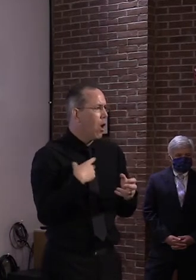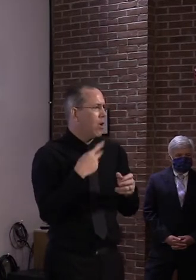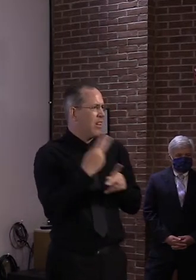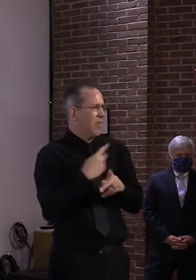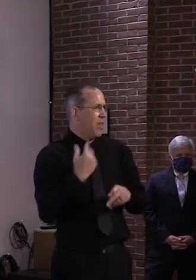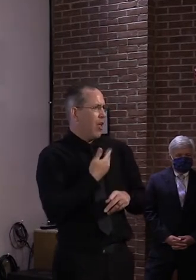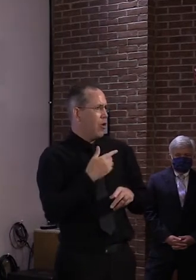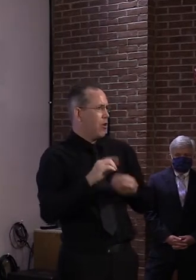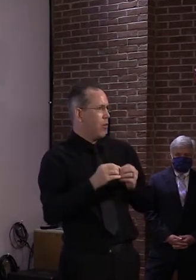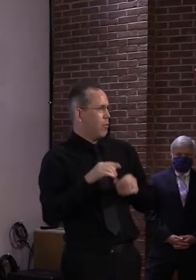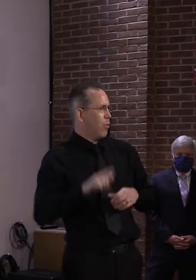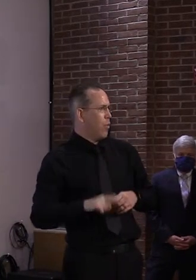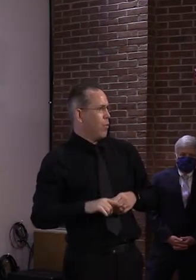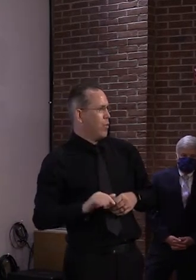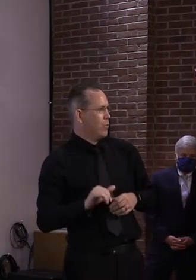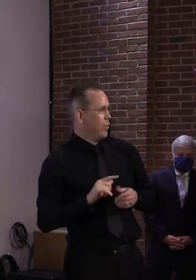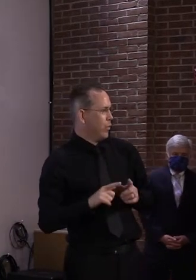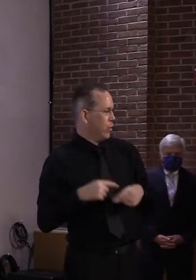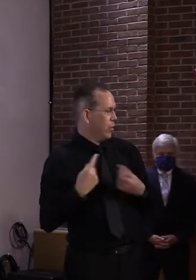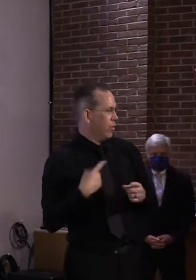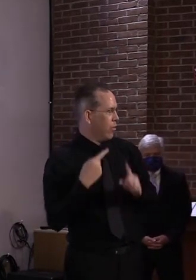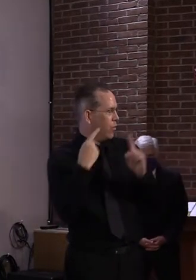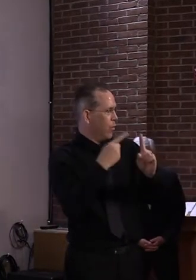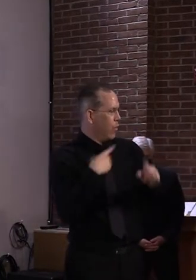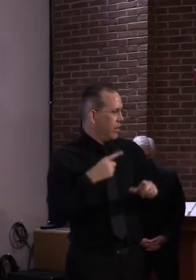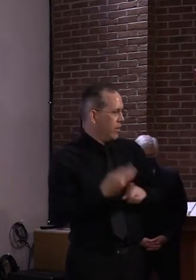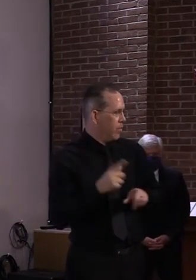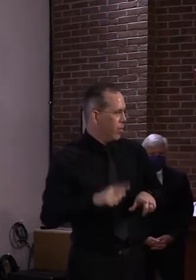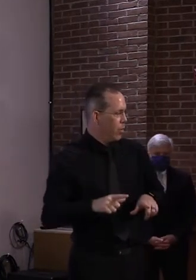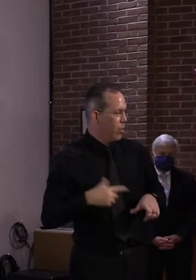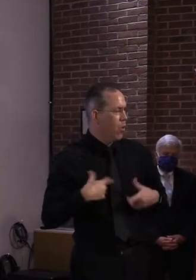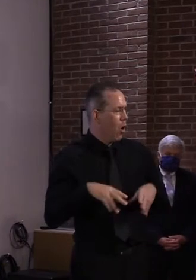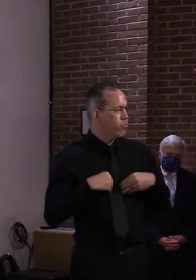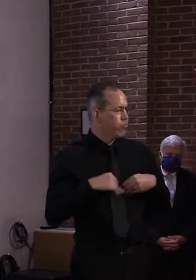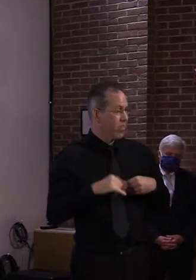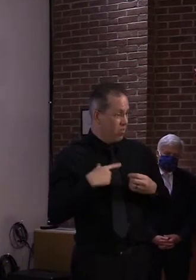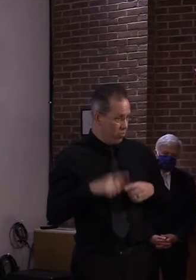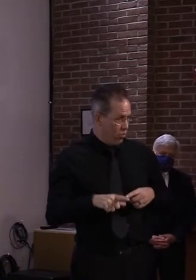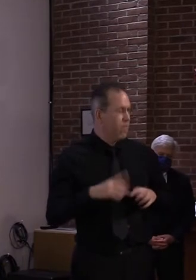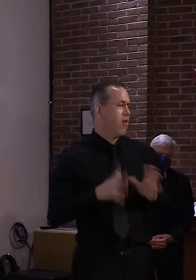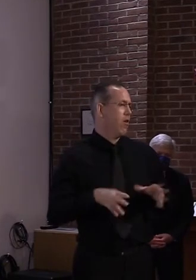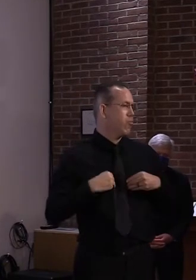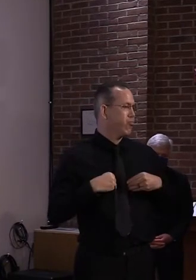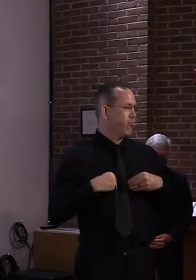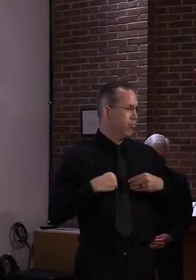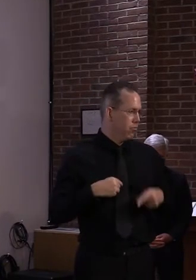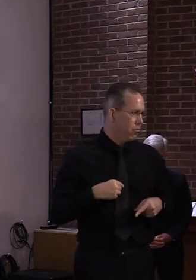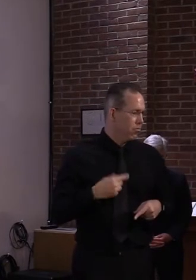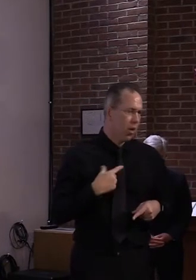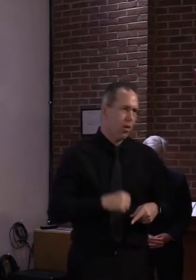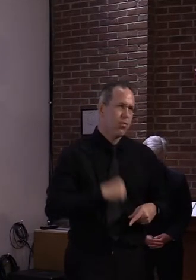Excellent. Thank you, Governor. All right. Chris, Newport Daily Express.